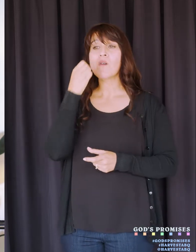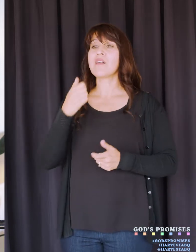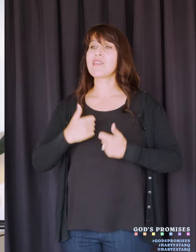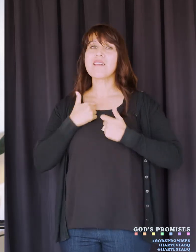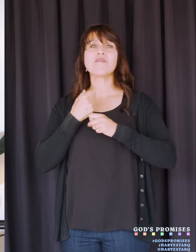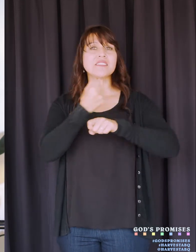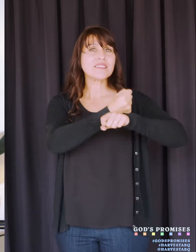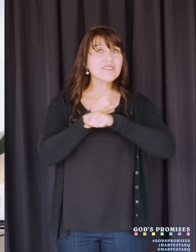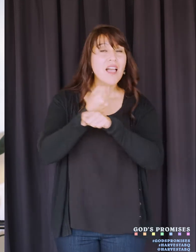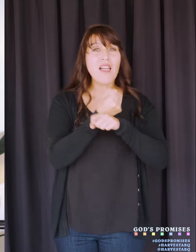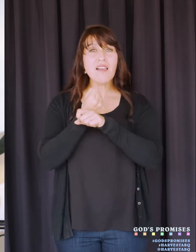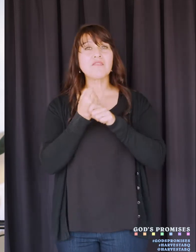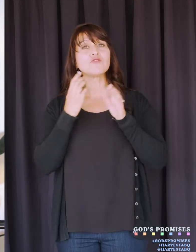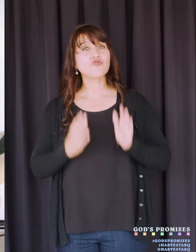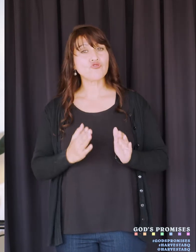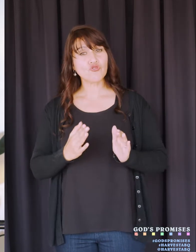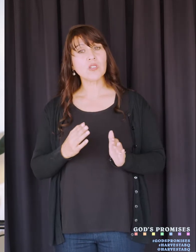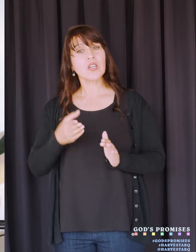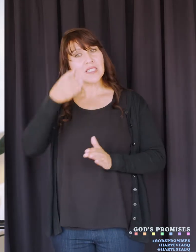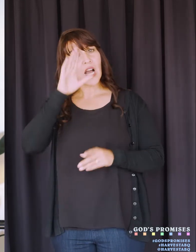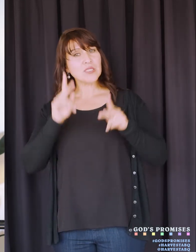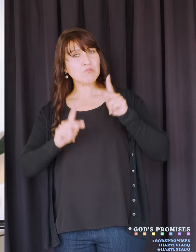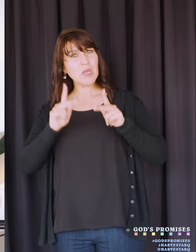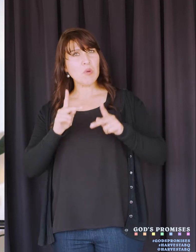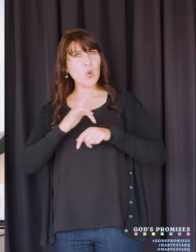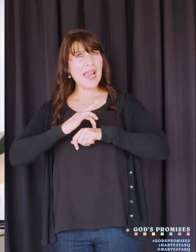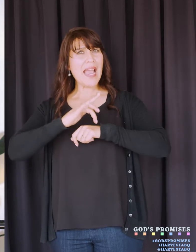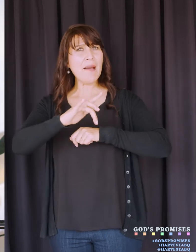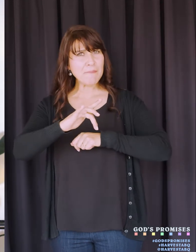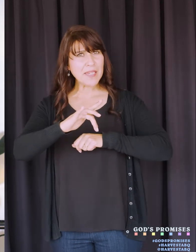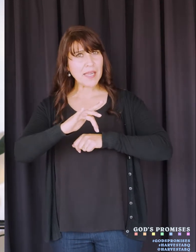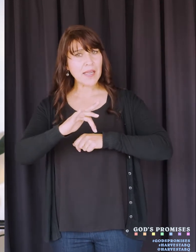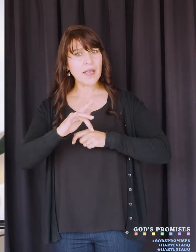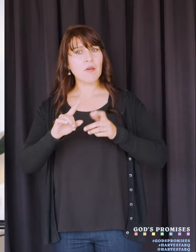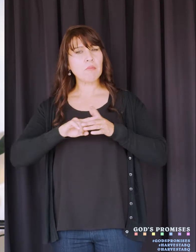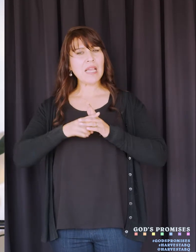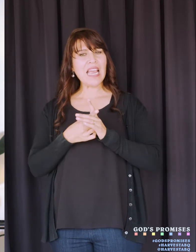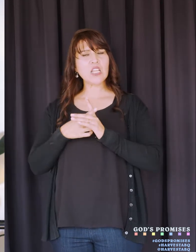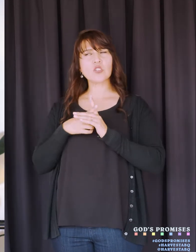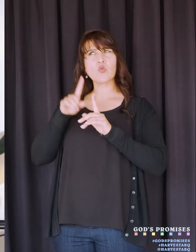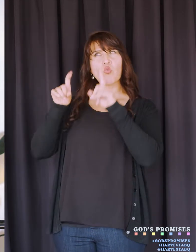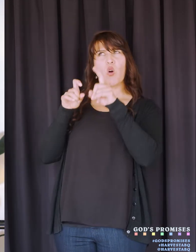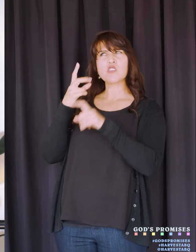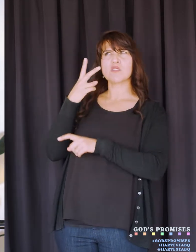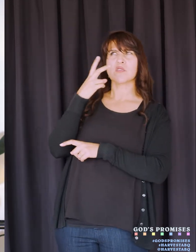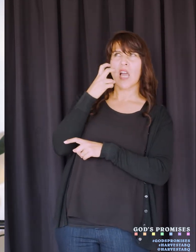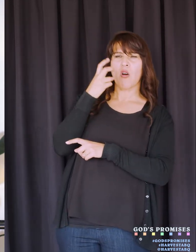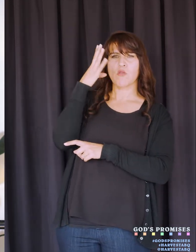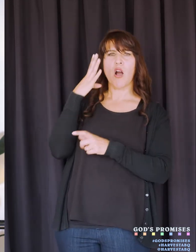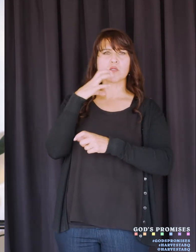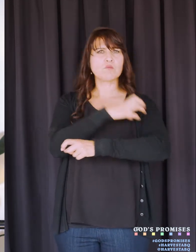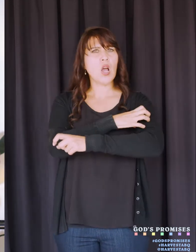The people of God were living on empty. They were beginning to doubt God's power. They were